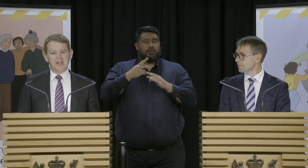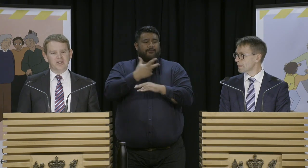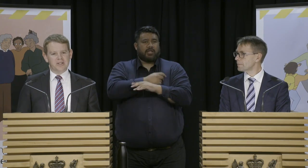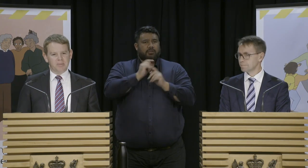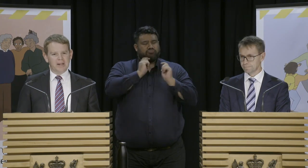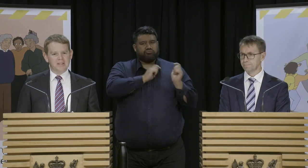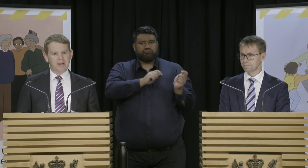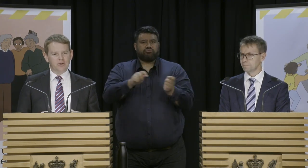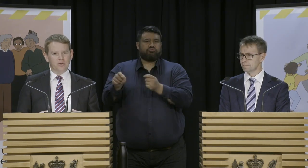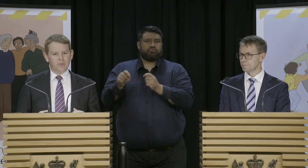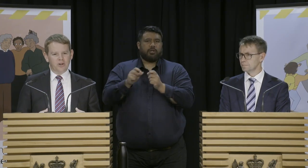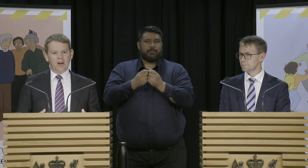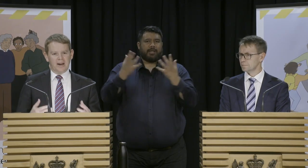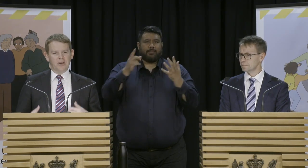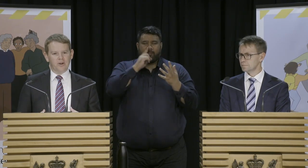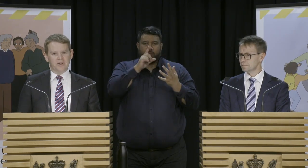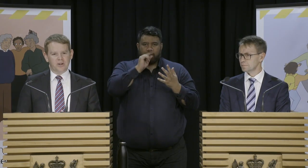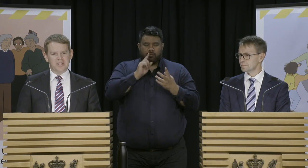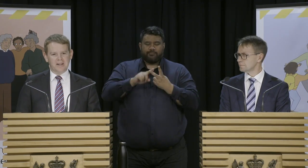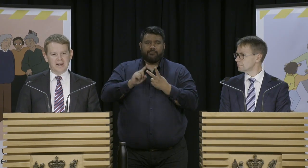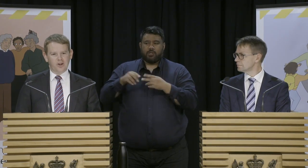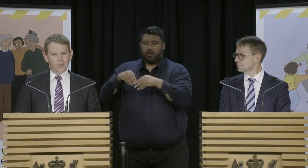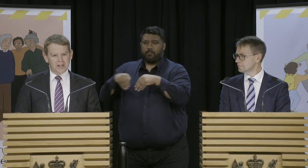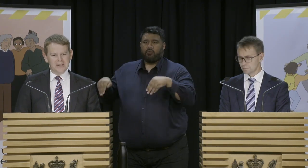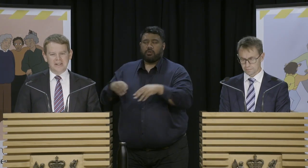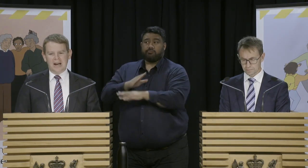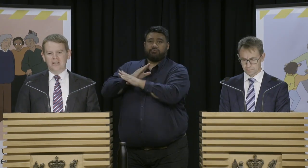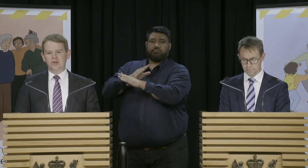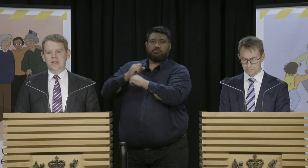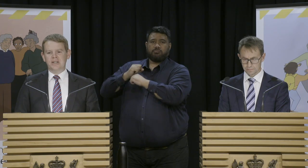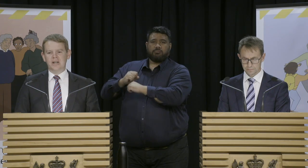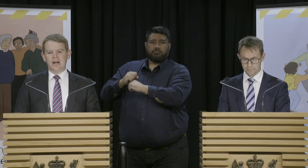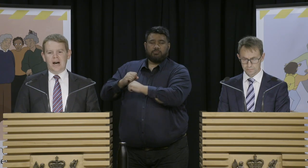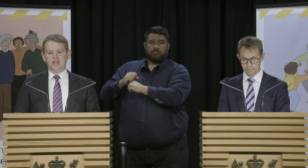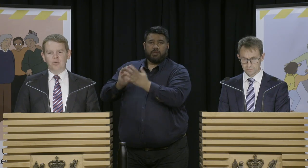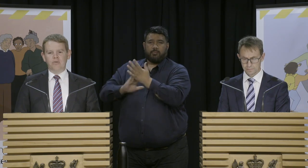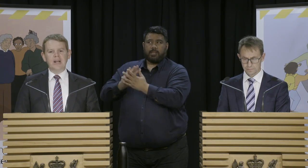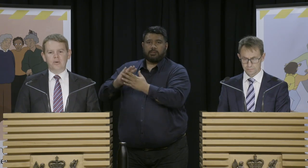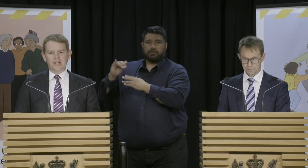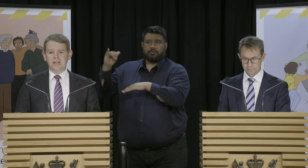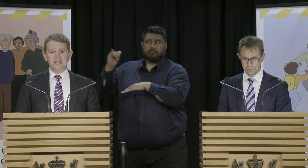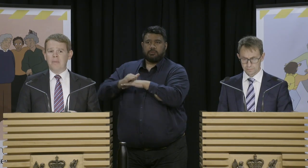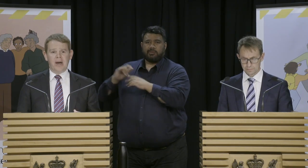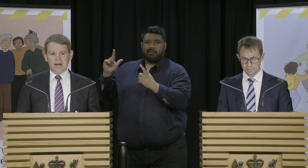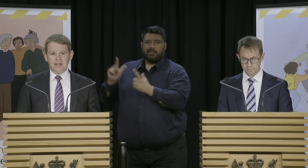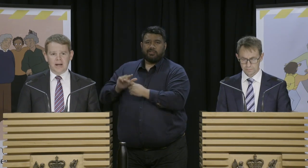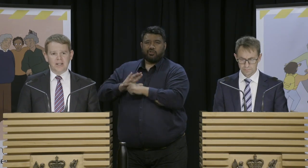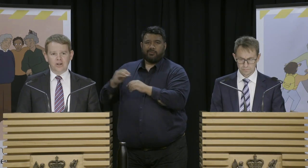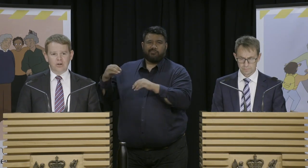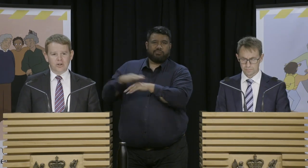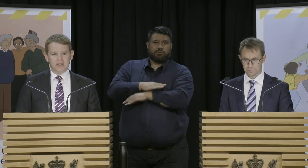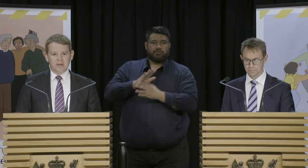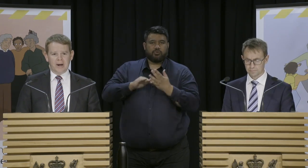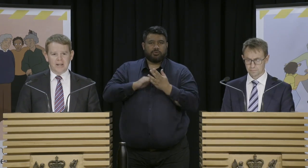border protections in place to make sure that we're not allowing COVID-19 any quarter in New Zealand, and to work really quickly to stamp out